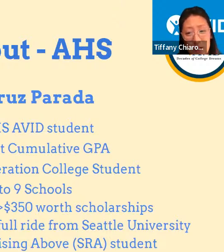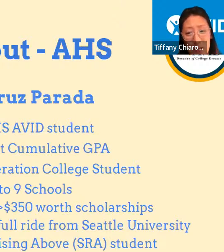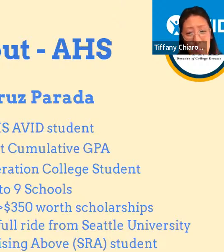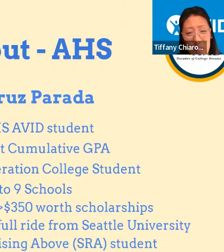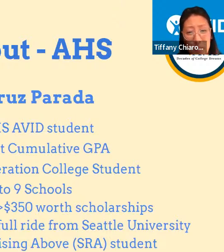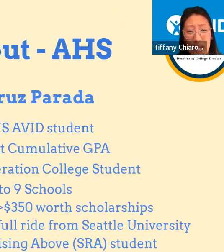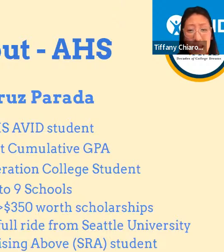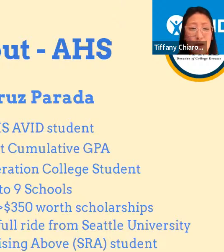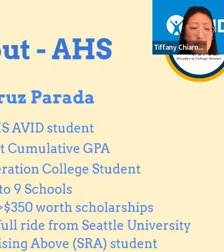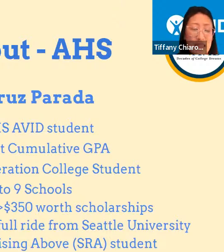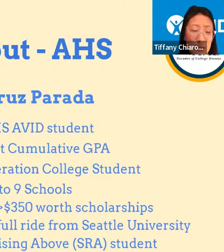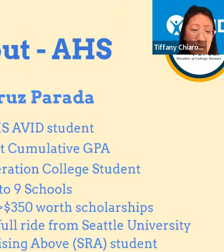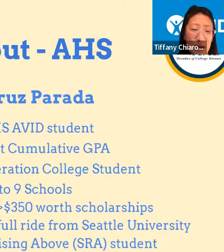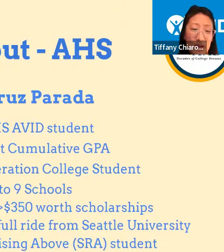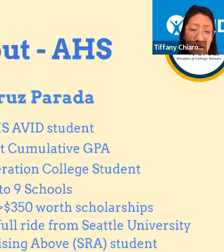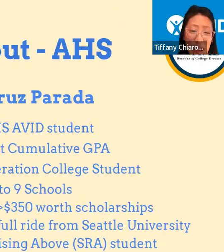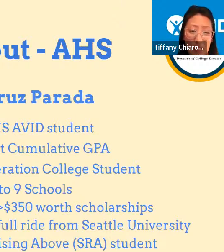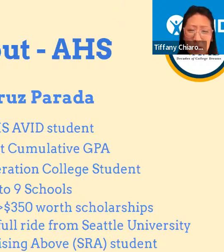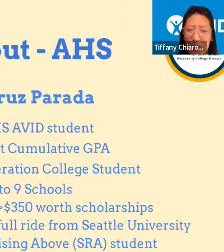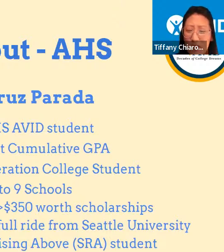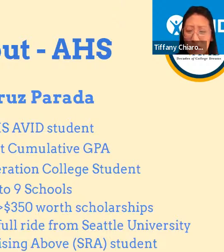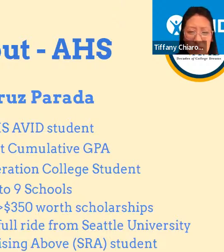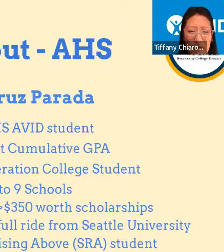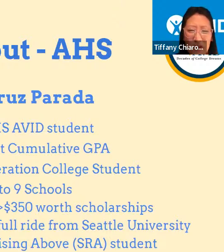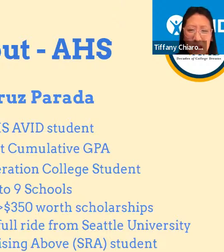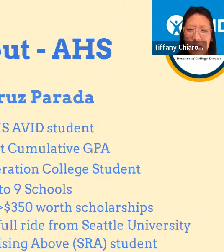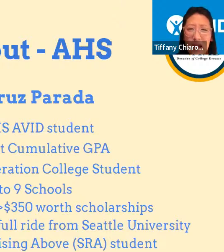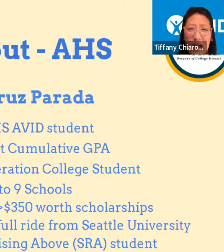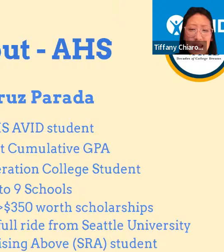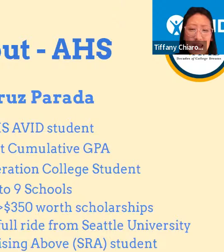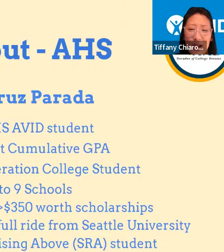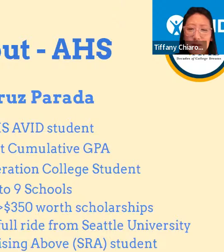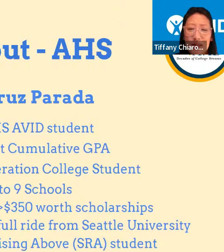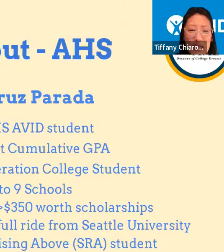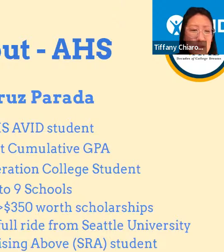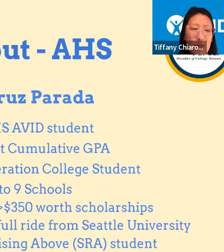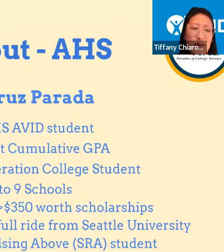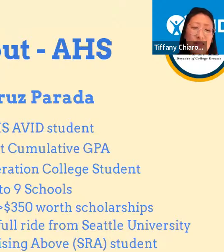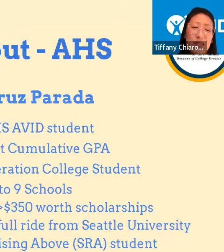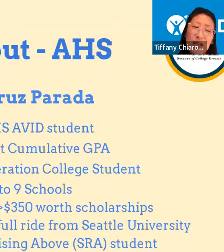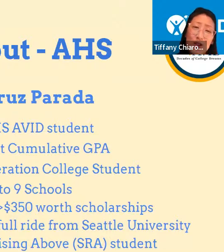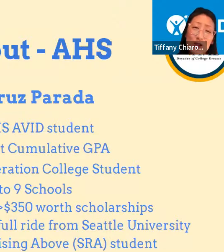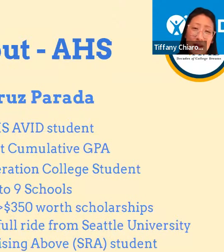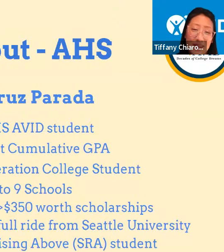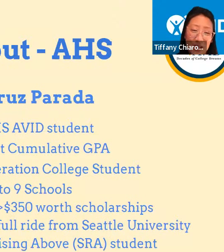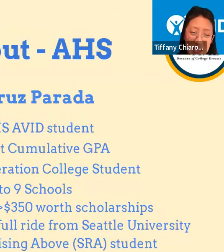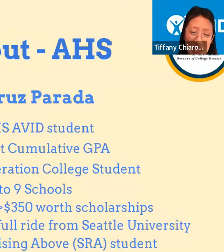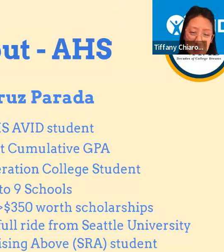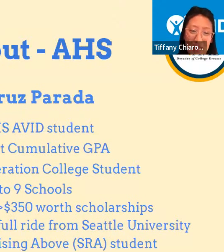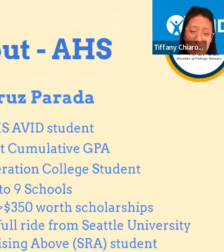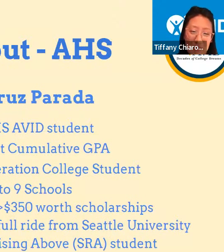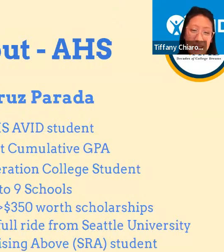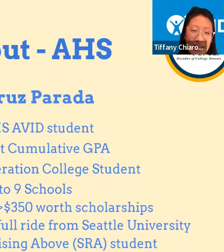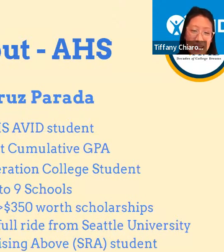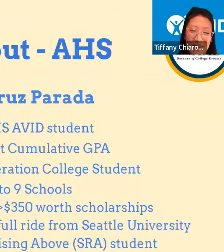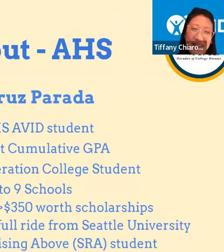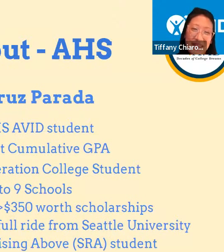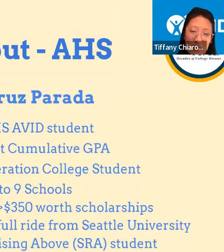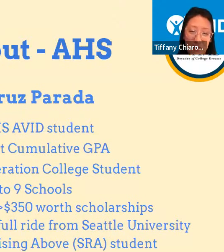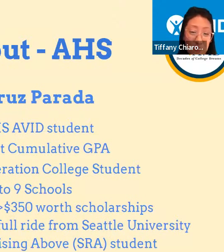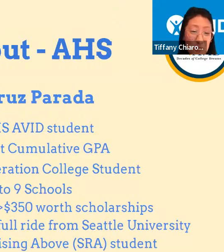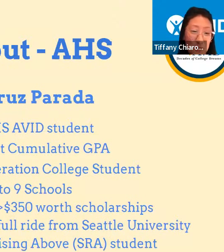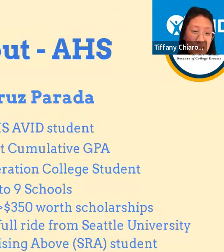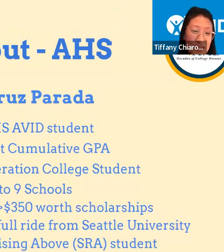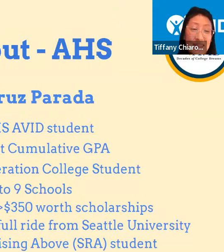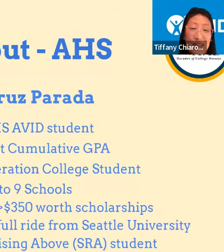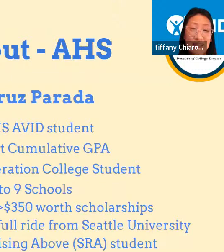Equity Council. He cares deeply about his family by providing for them. He cares deeply about his teachers by checking in with them and even